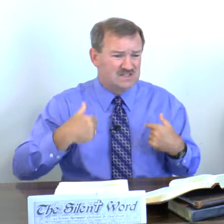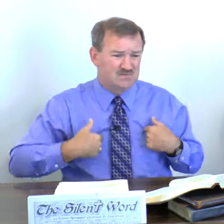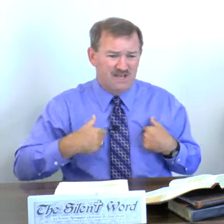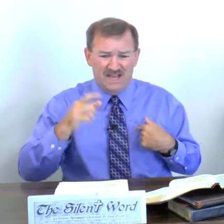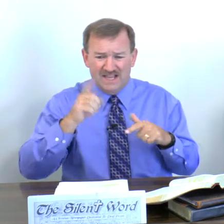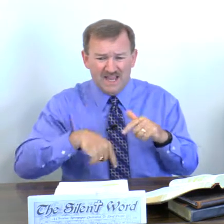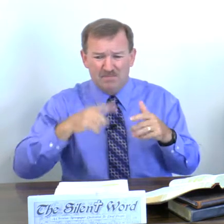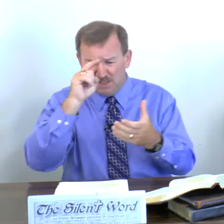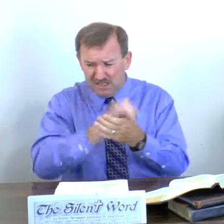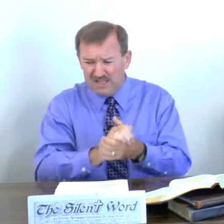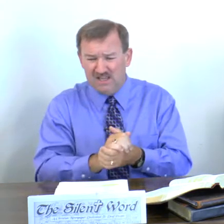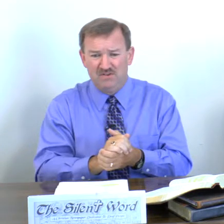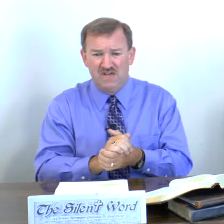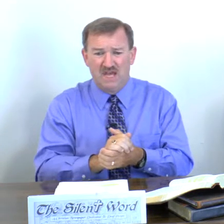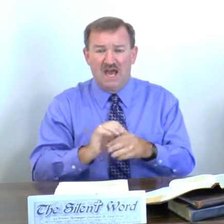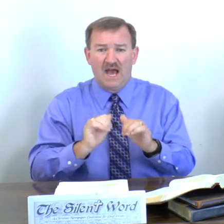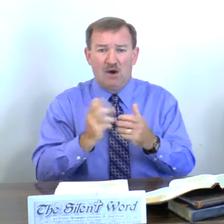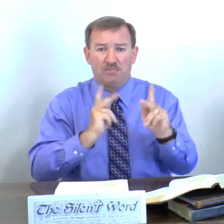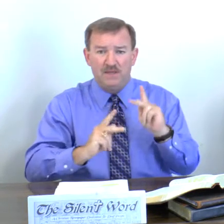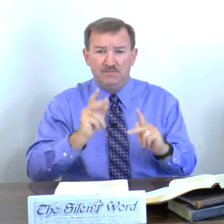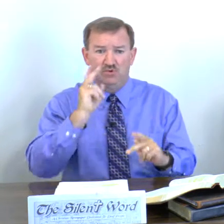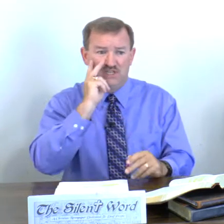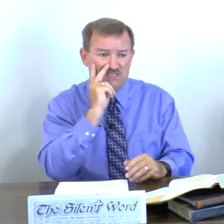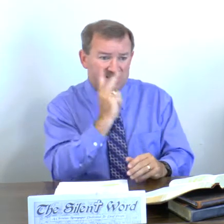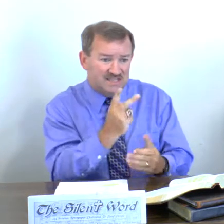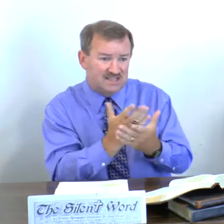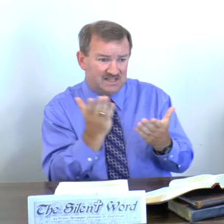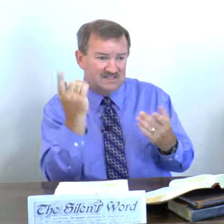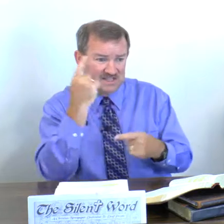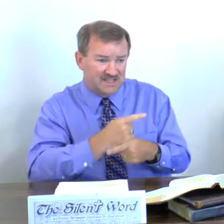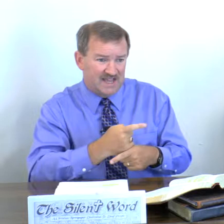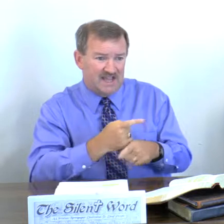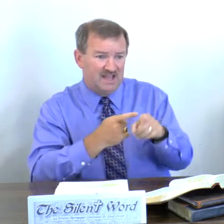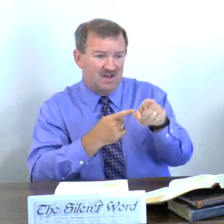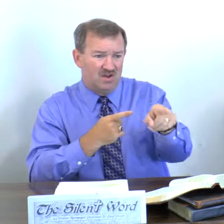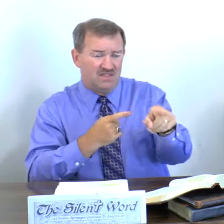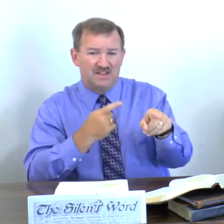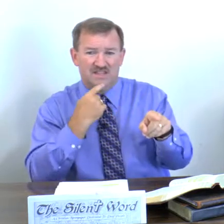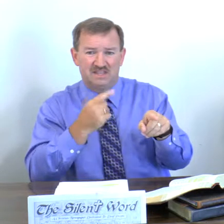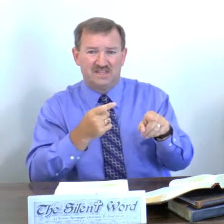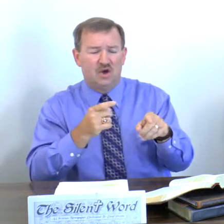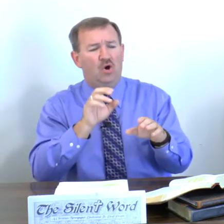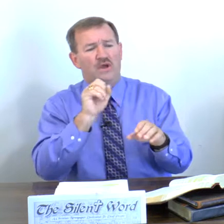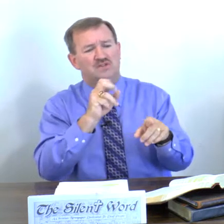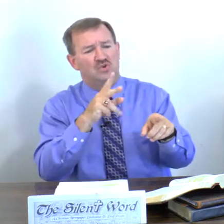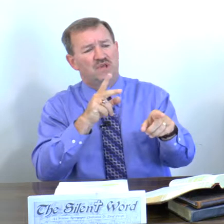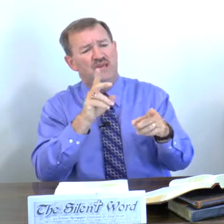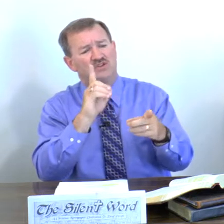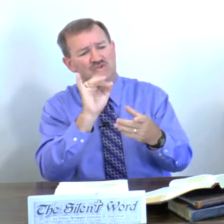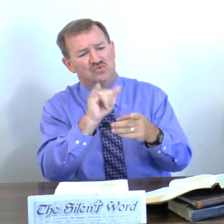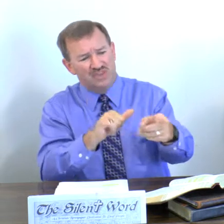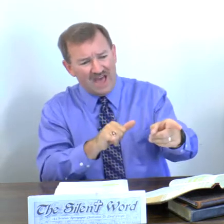It amazes me. I can't believe how people can see things today that they say, oh, it's okay to do